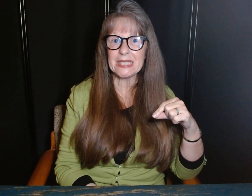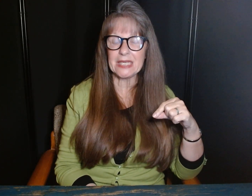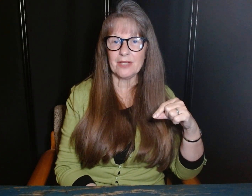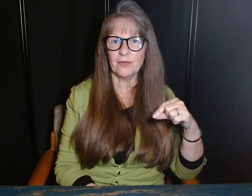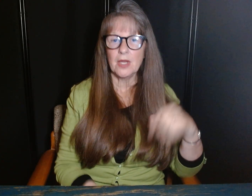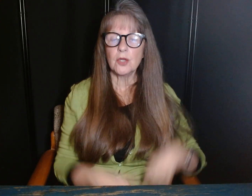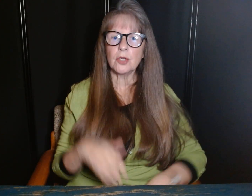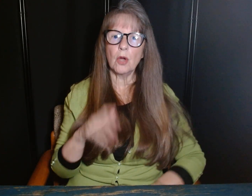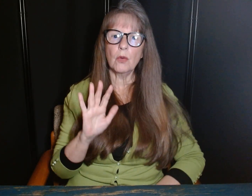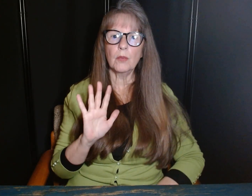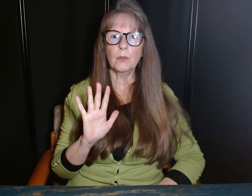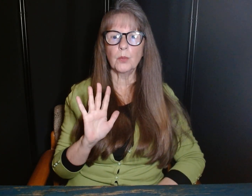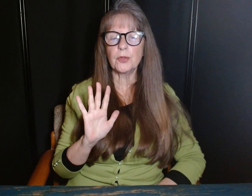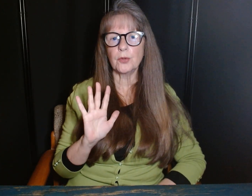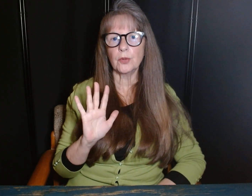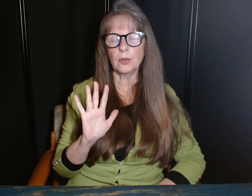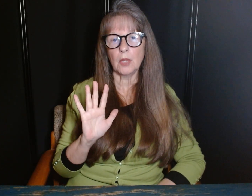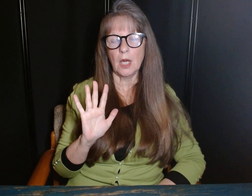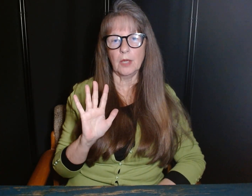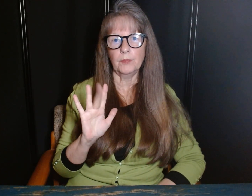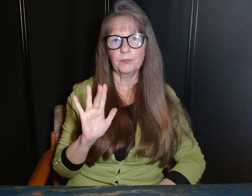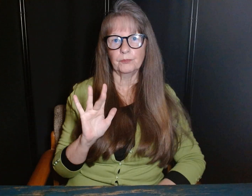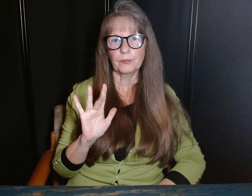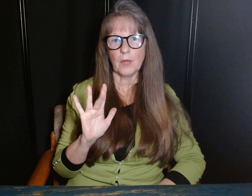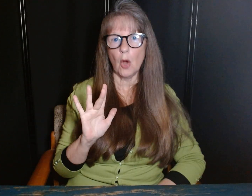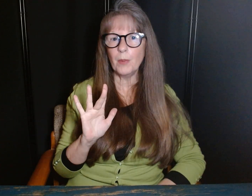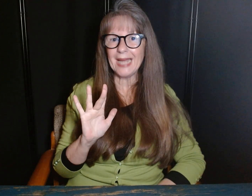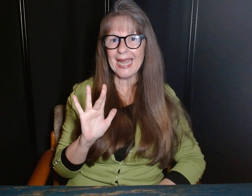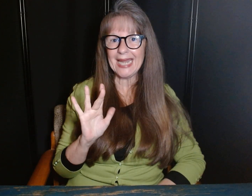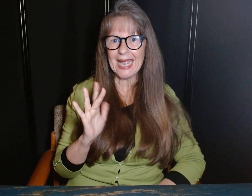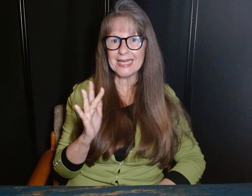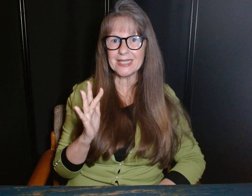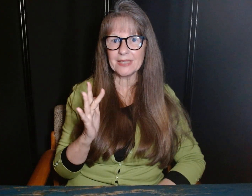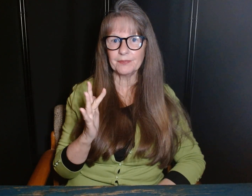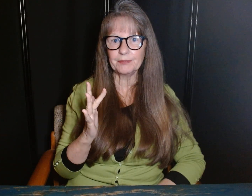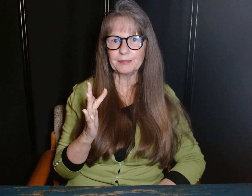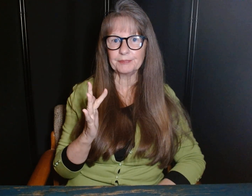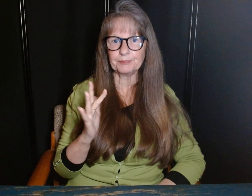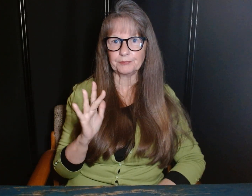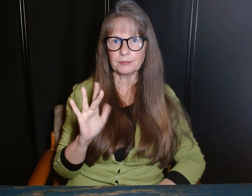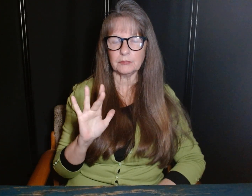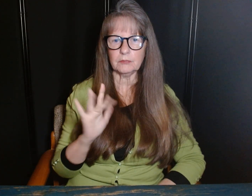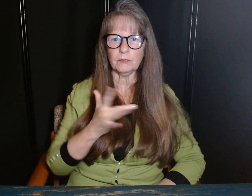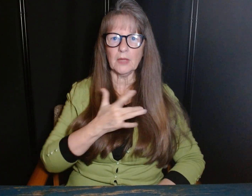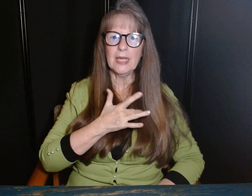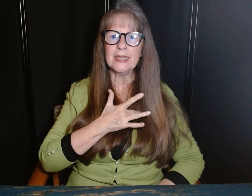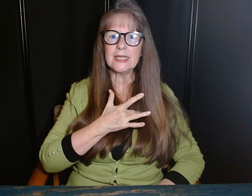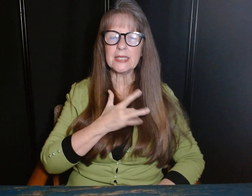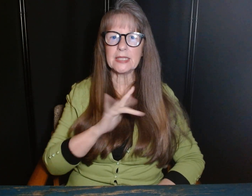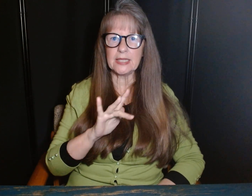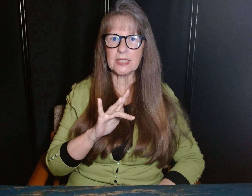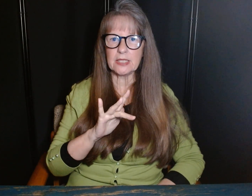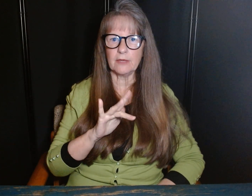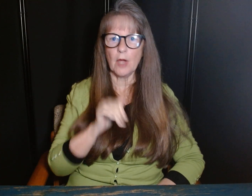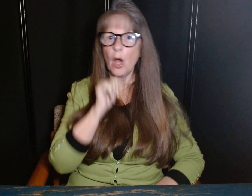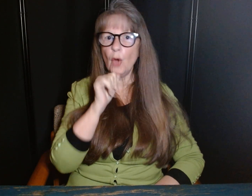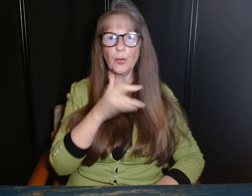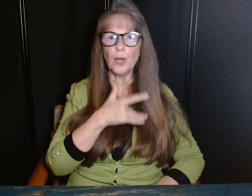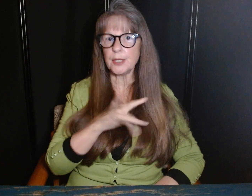Insensitive. So with your open eight hand, this is sensitive. Oh, they're not